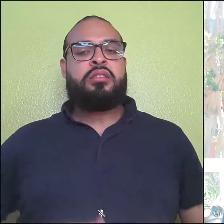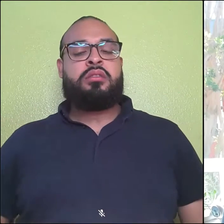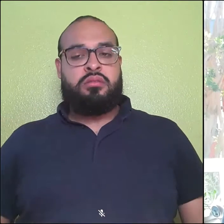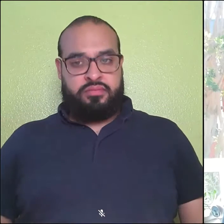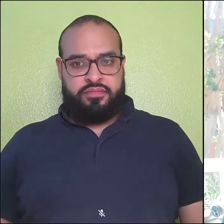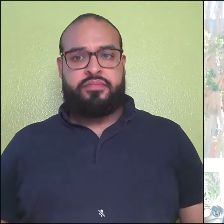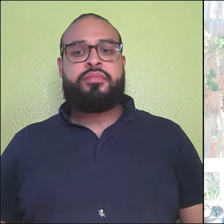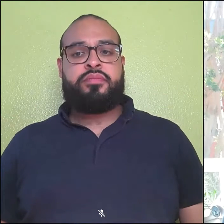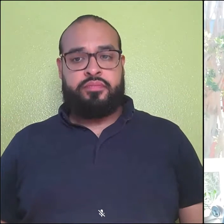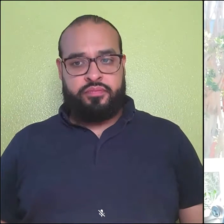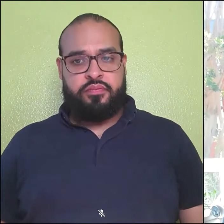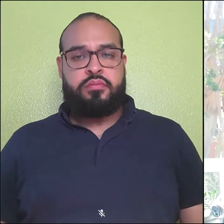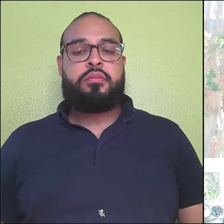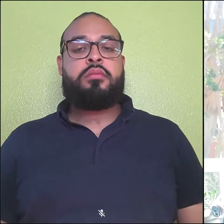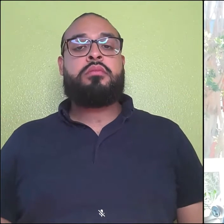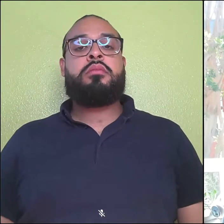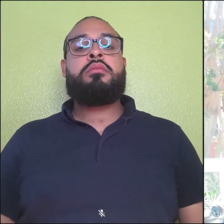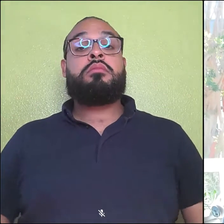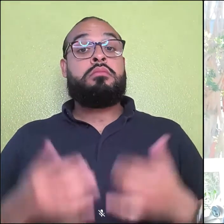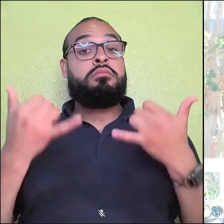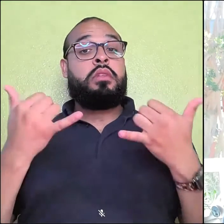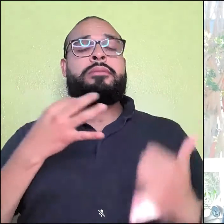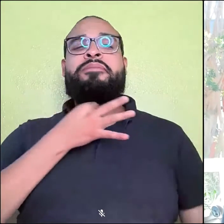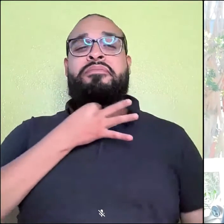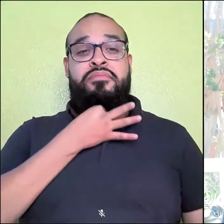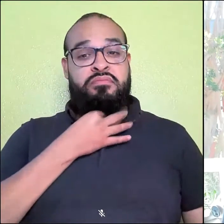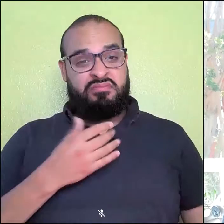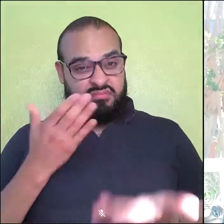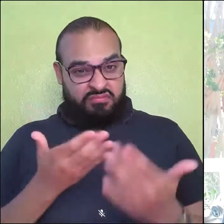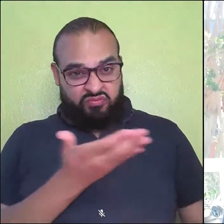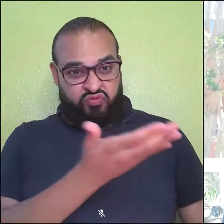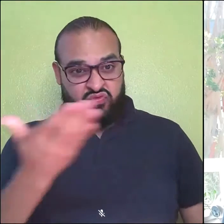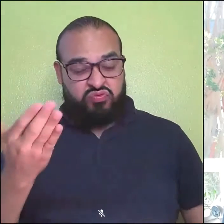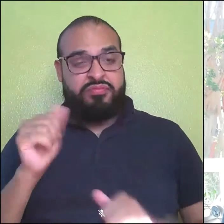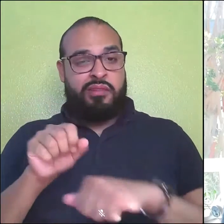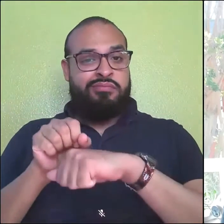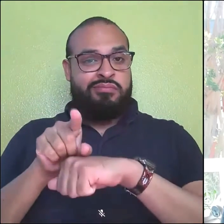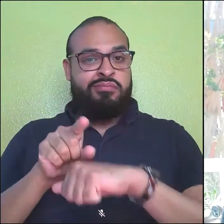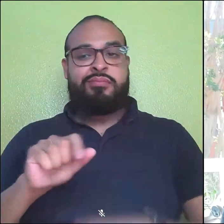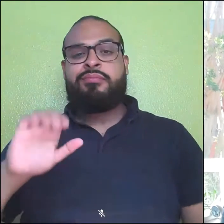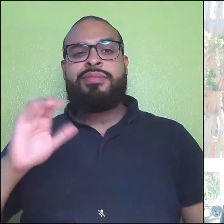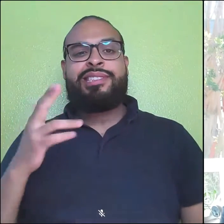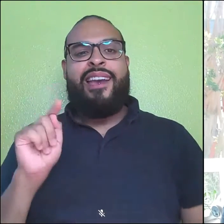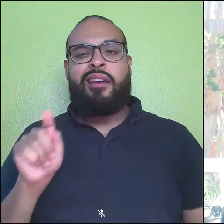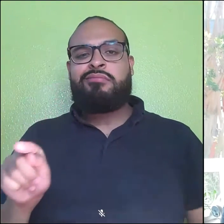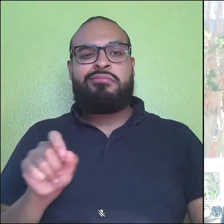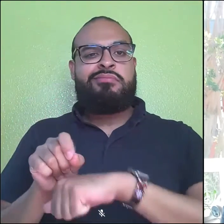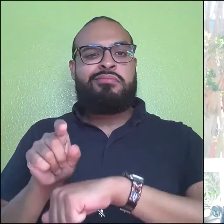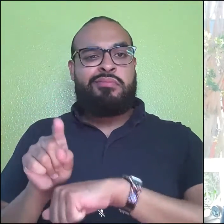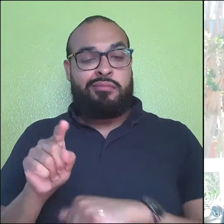And so in this moment, I'm just curious if y'all want to pop in the chat what you noticed about your body, any emotions that showed